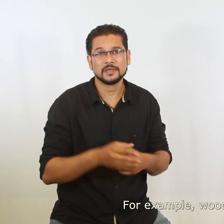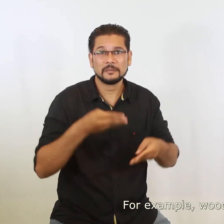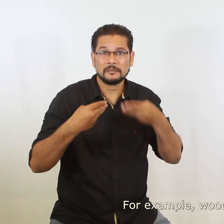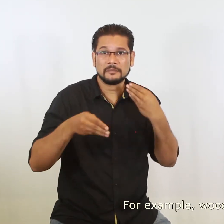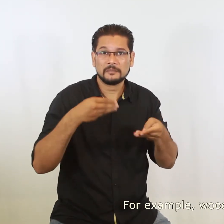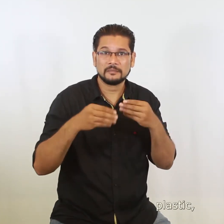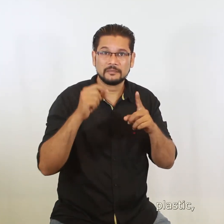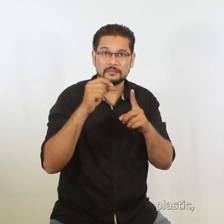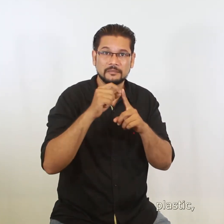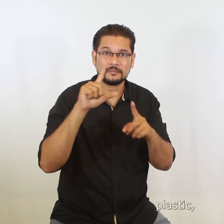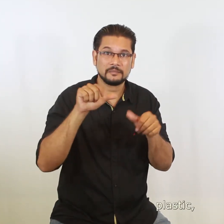plastic,